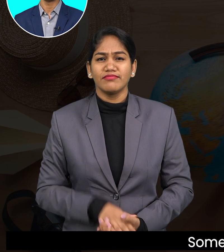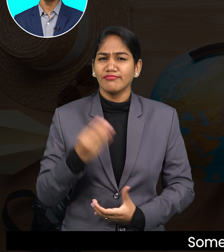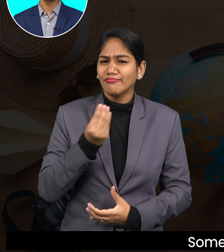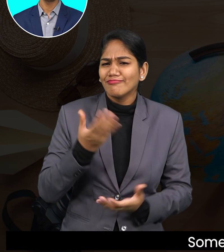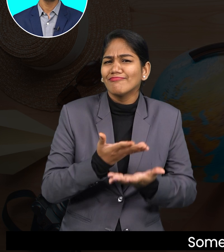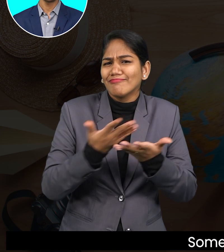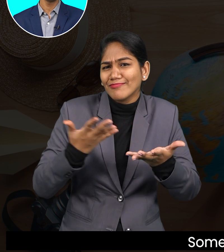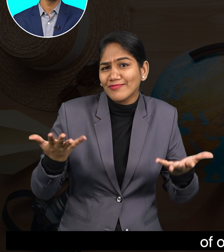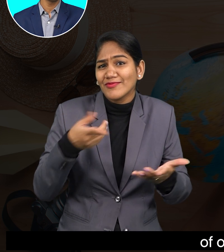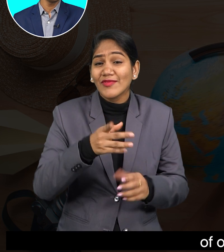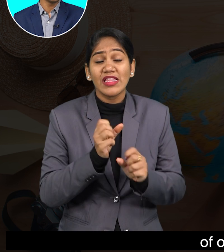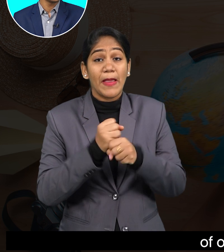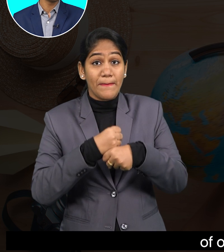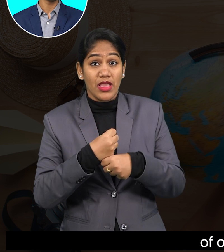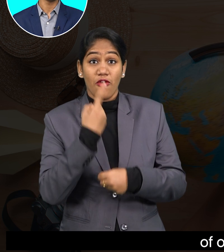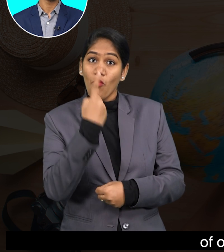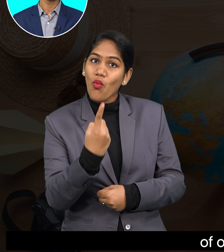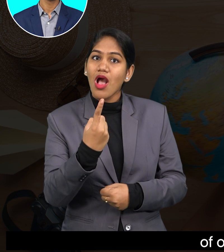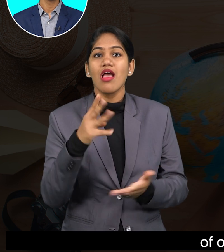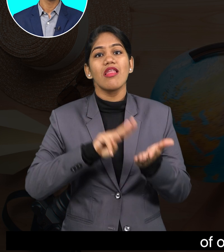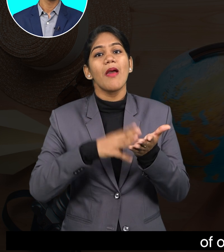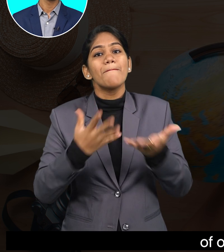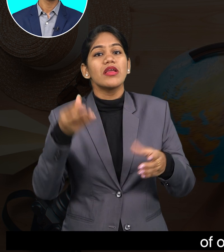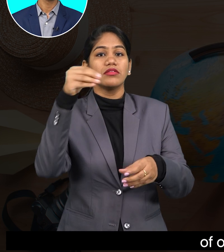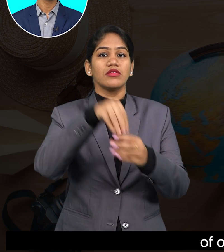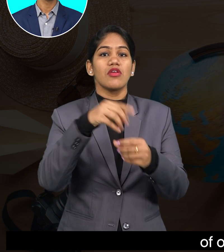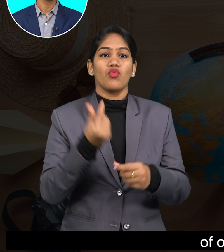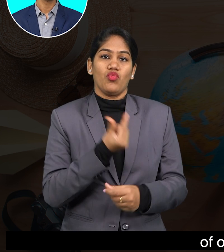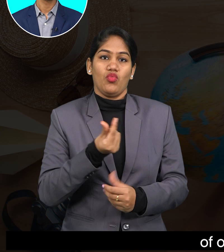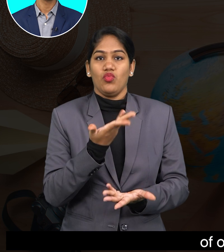Some objects are made of only one material.